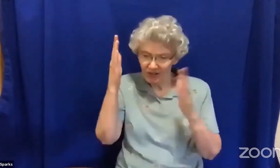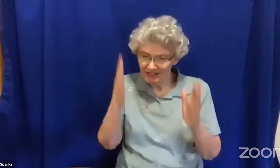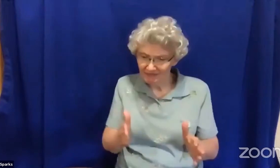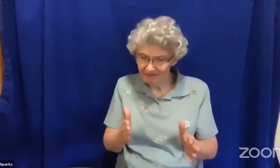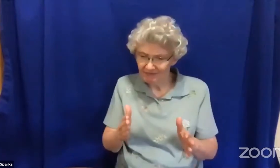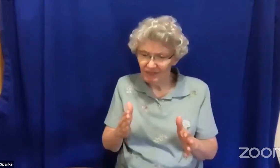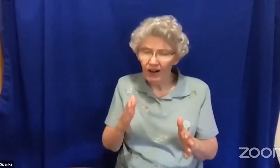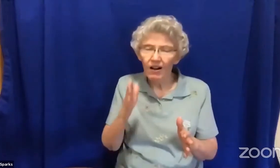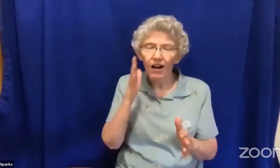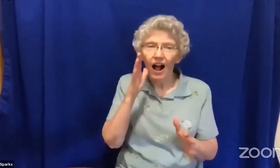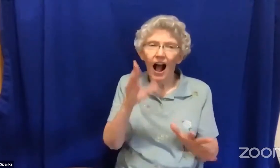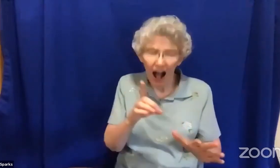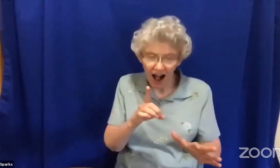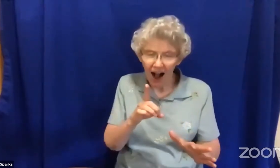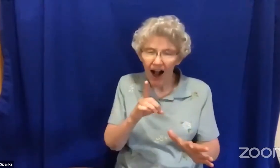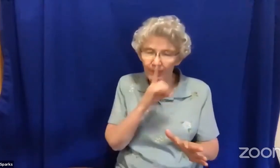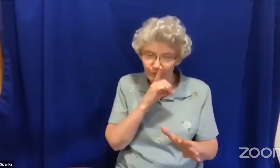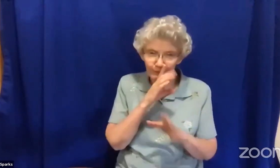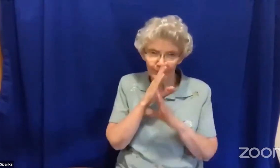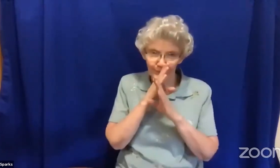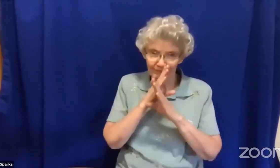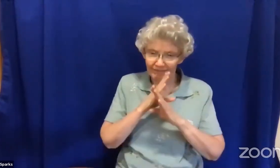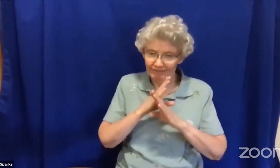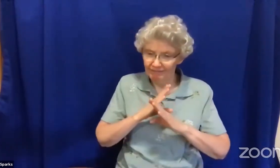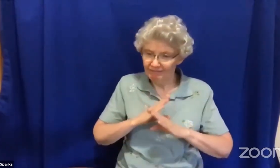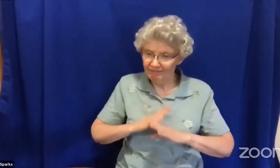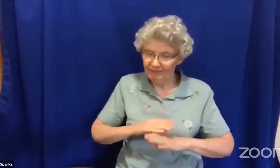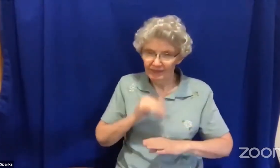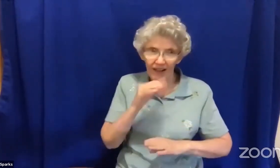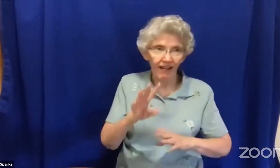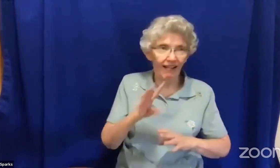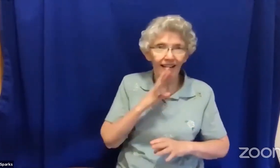Everyone who prophesies will stop,